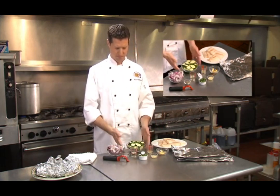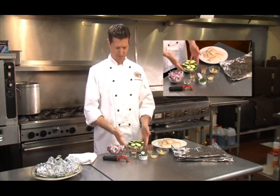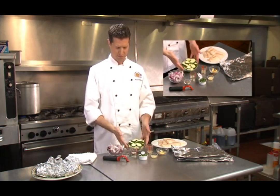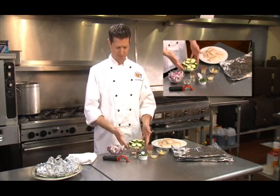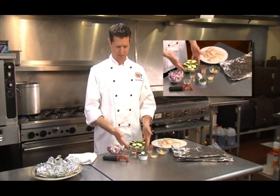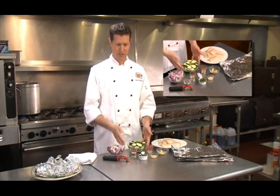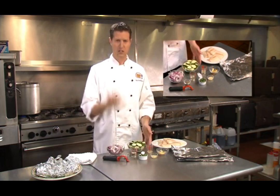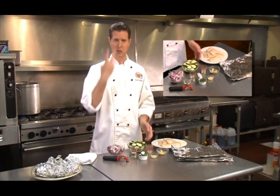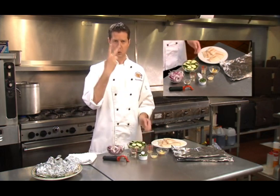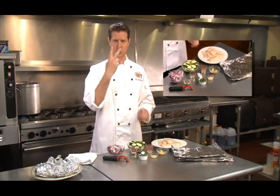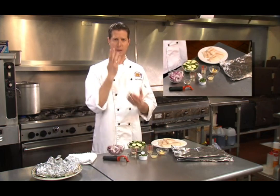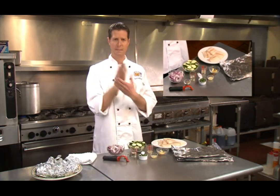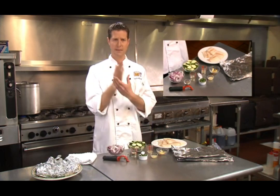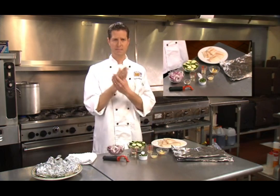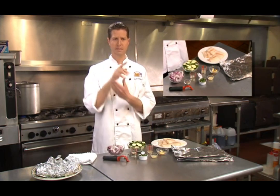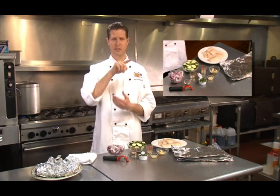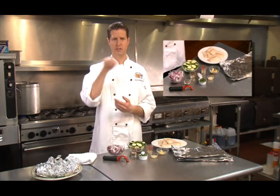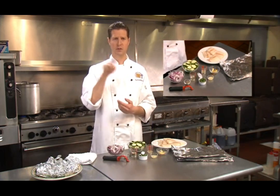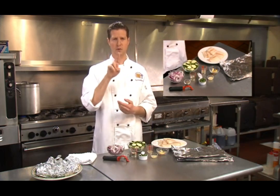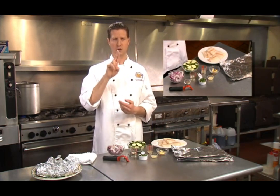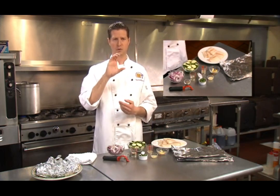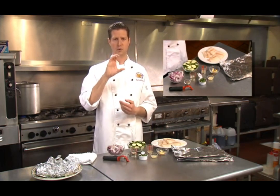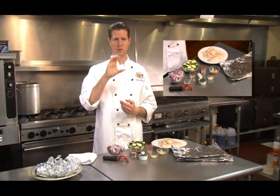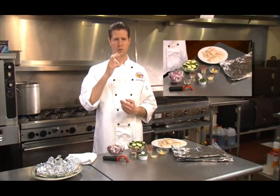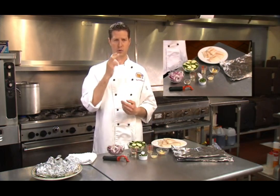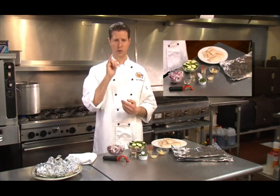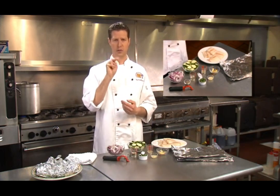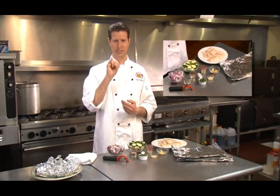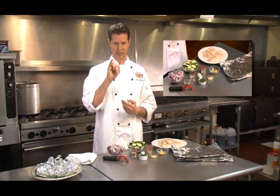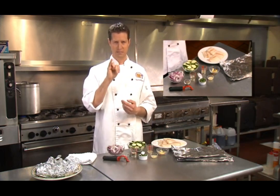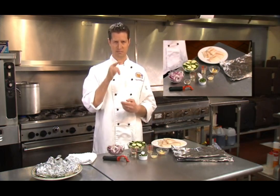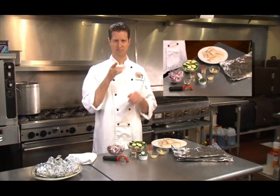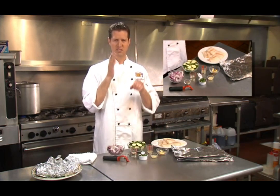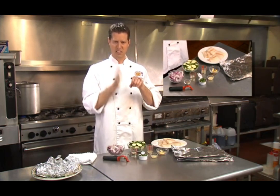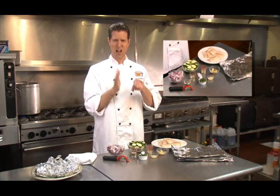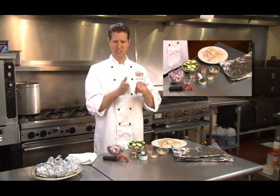Slice 2 medium zucchinis and half of a red onion thinly.